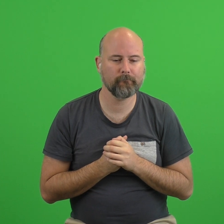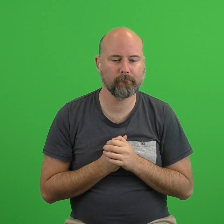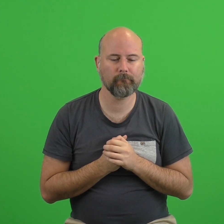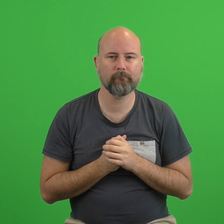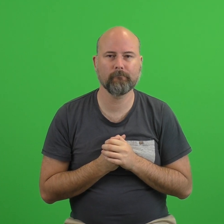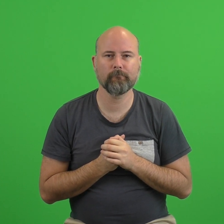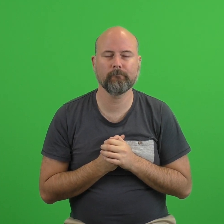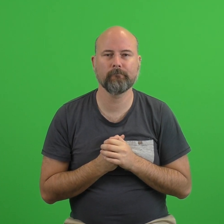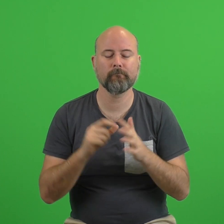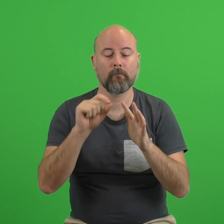visual language.